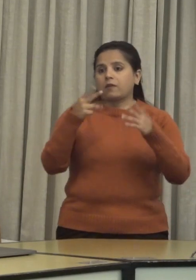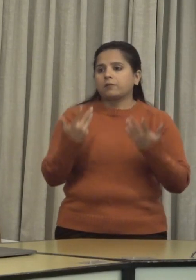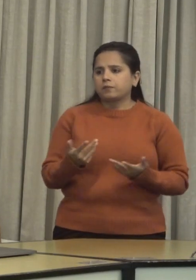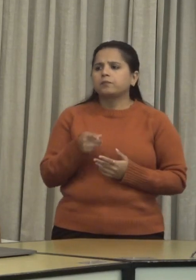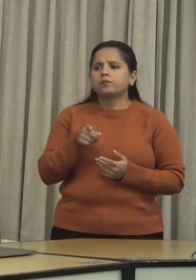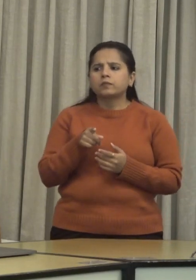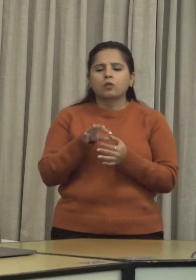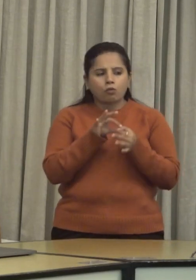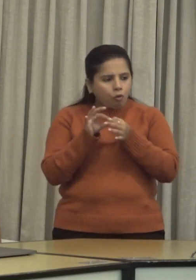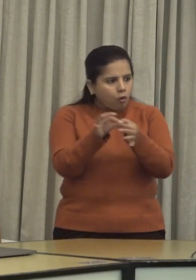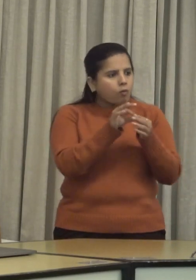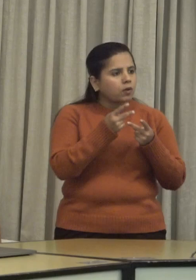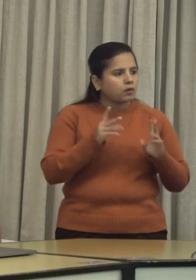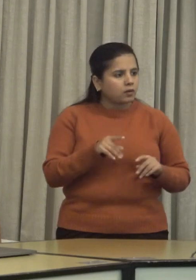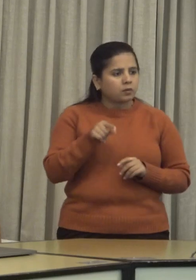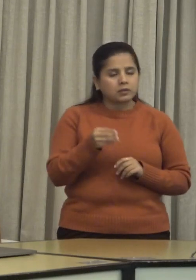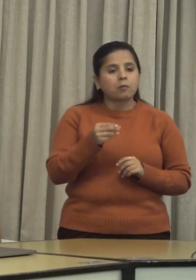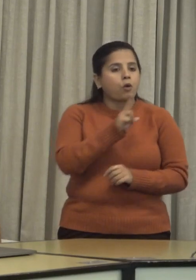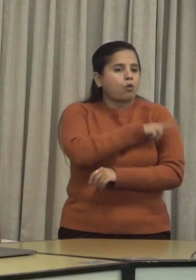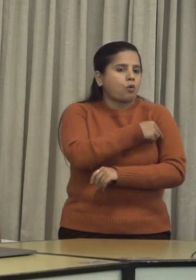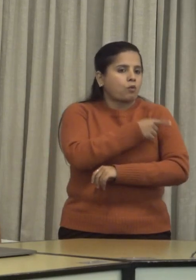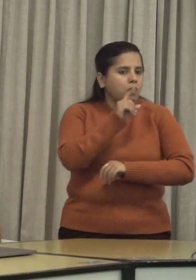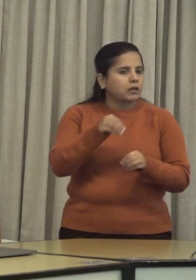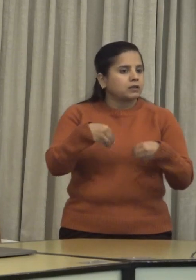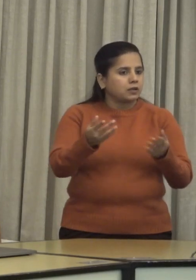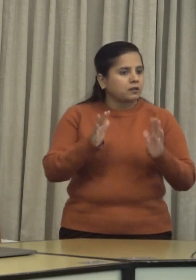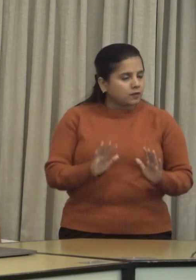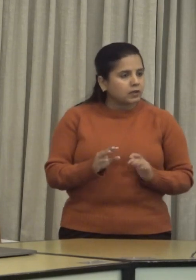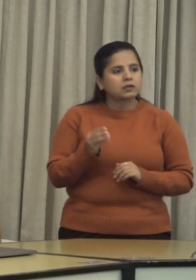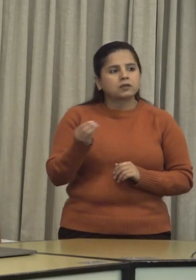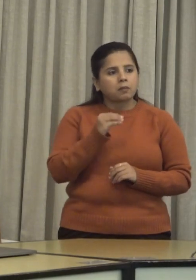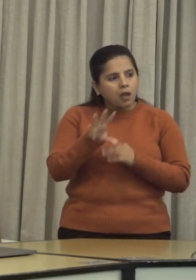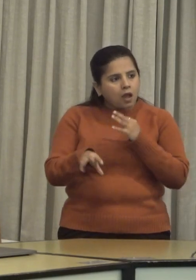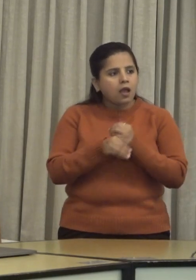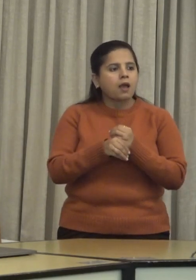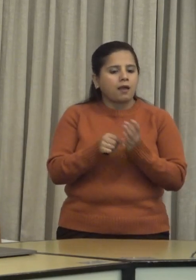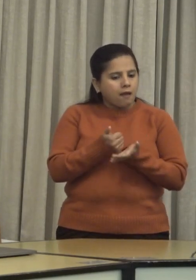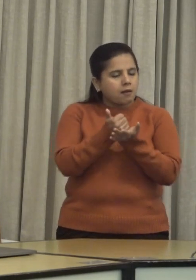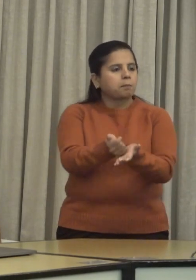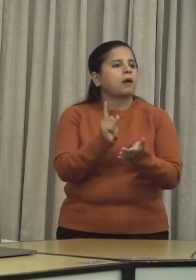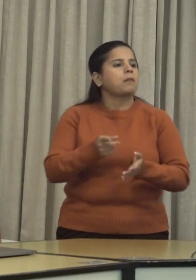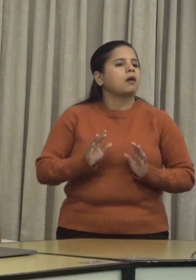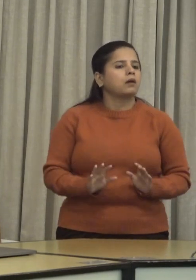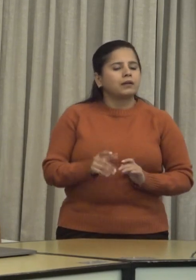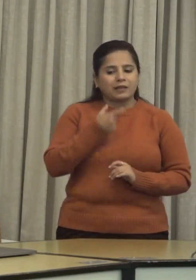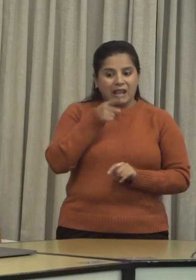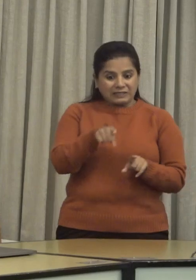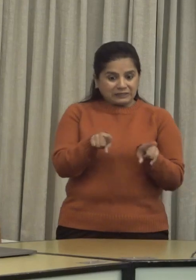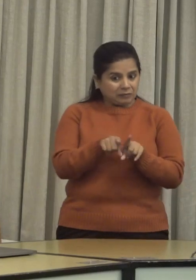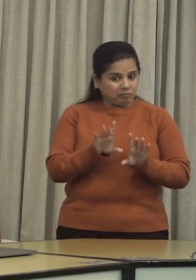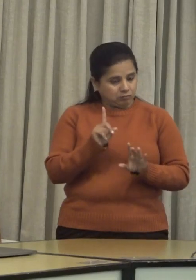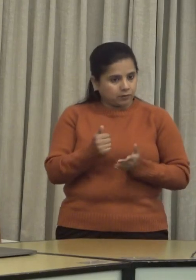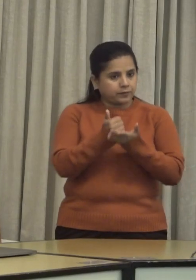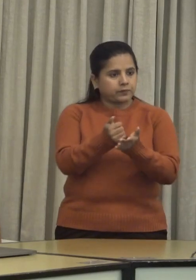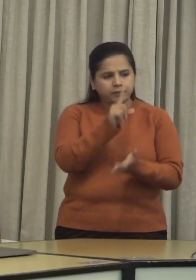is cooperation. Now, the hospital has to provide you some additional help in a case like this